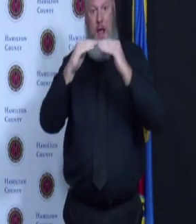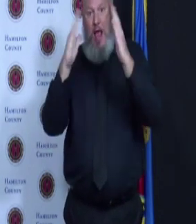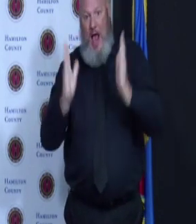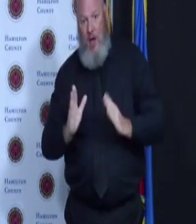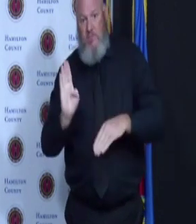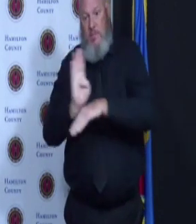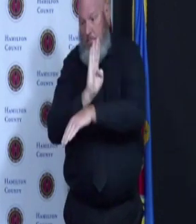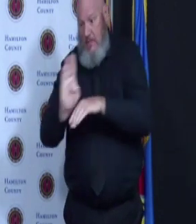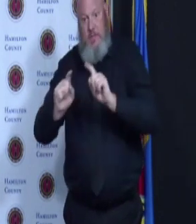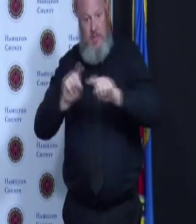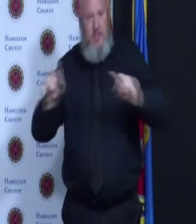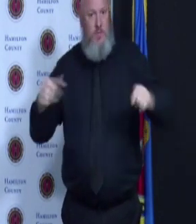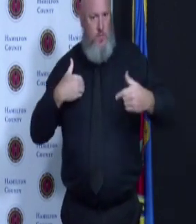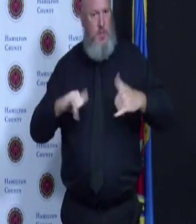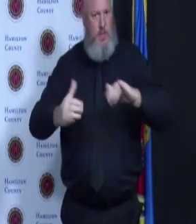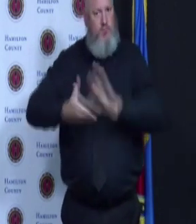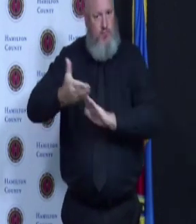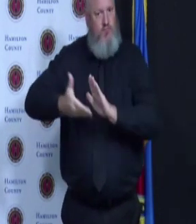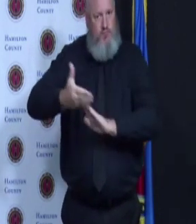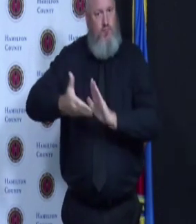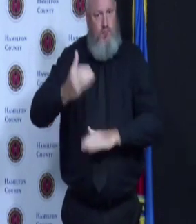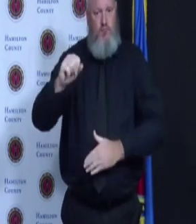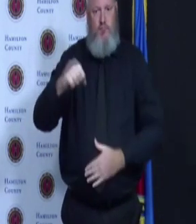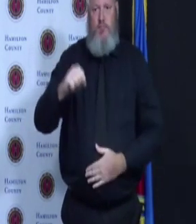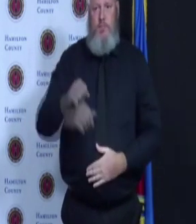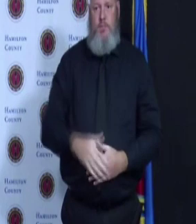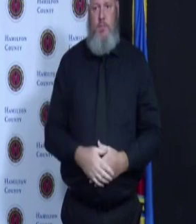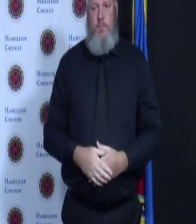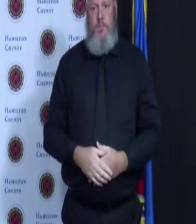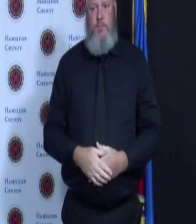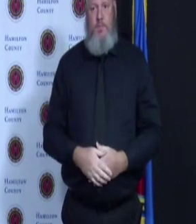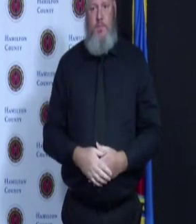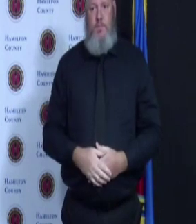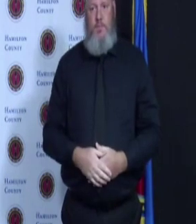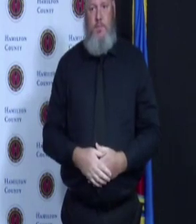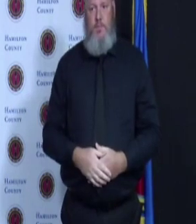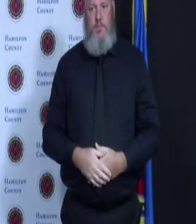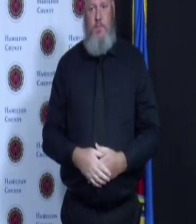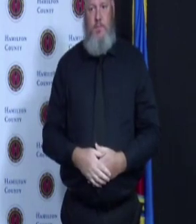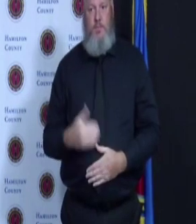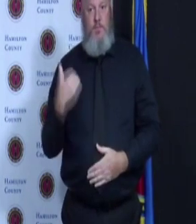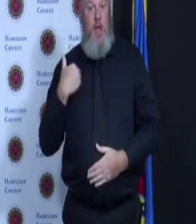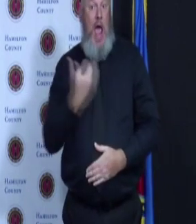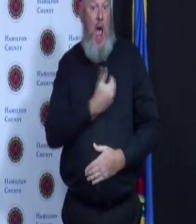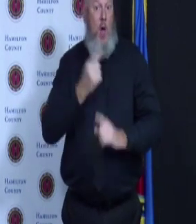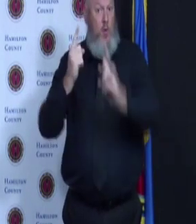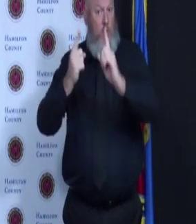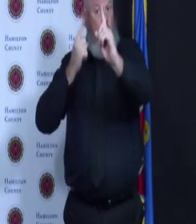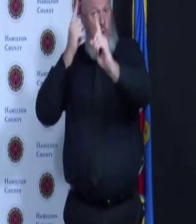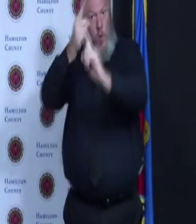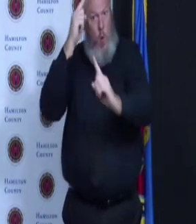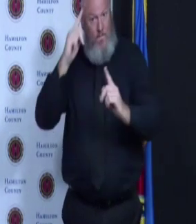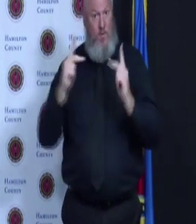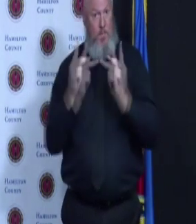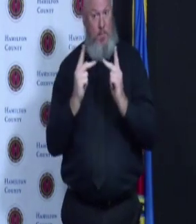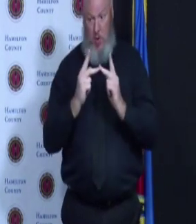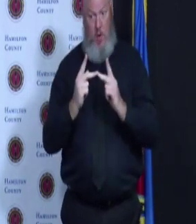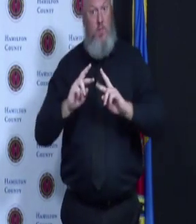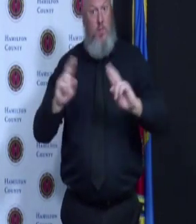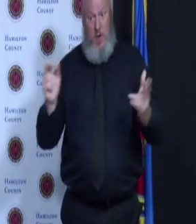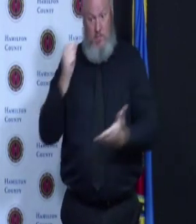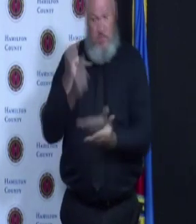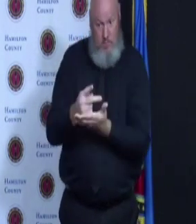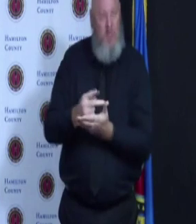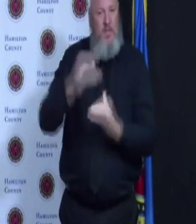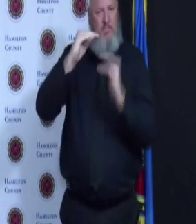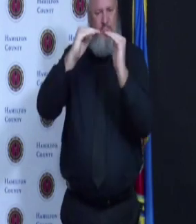is that they are turning around inspections in 24 hours. And to bring a little bit of clarity to that, so while some of the folks in this building are